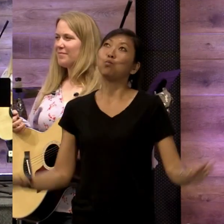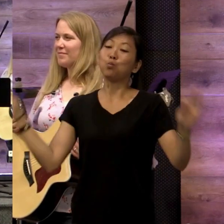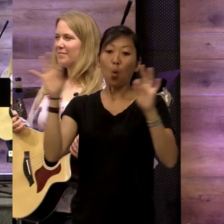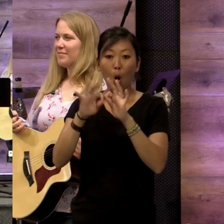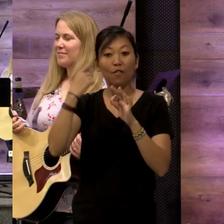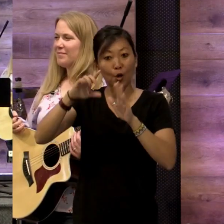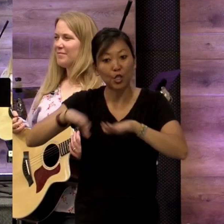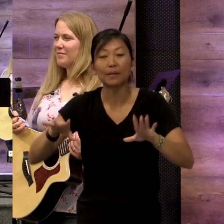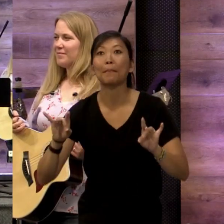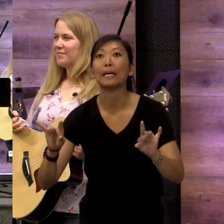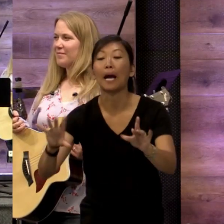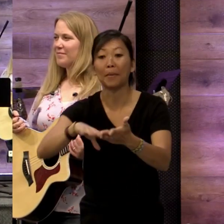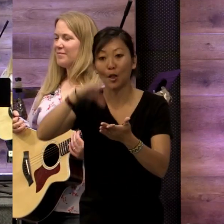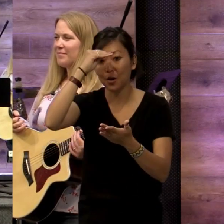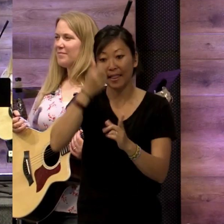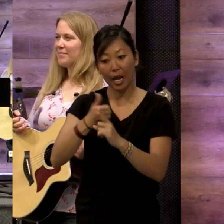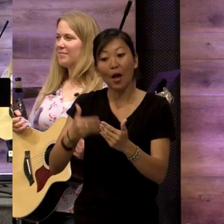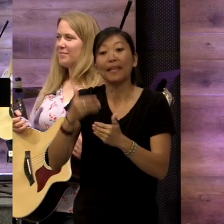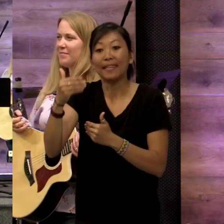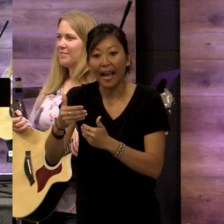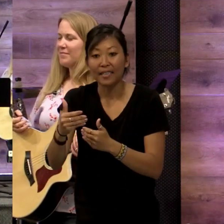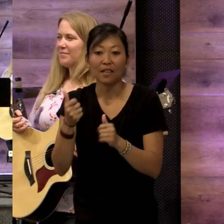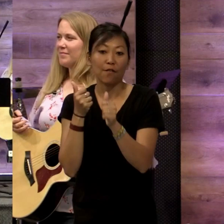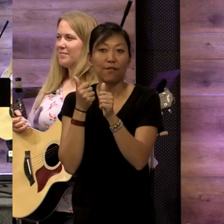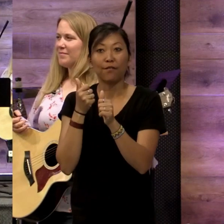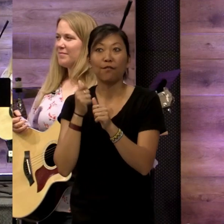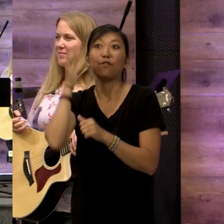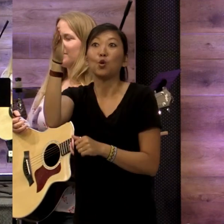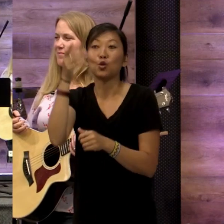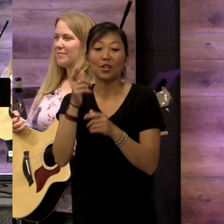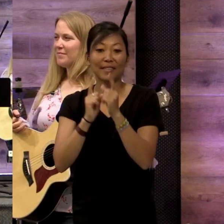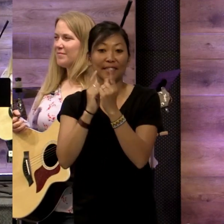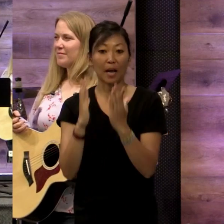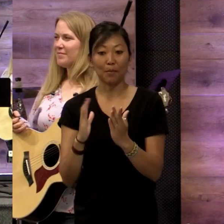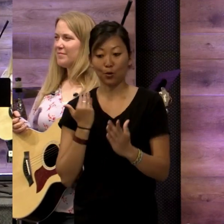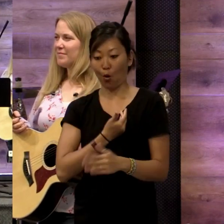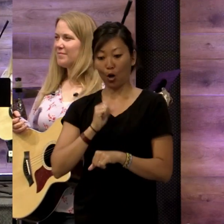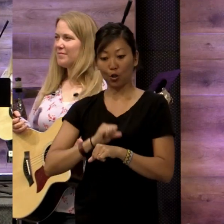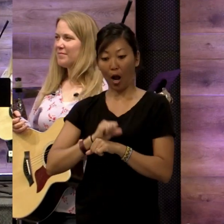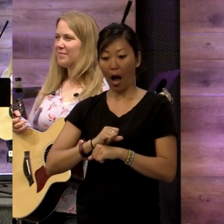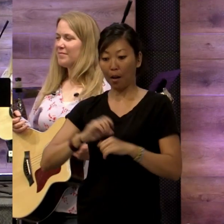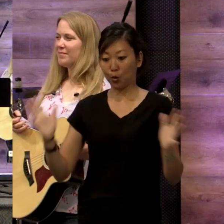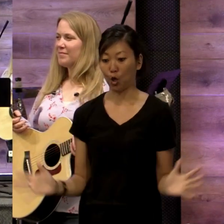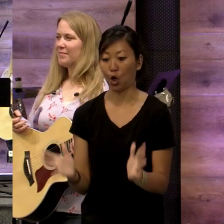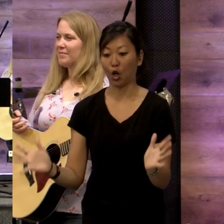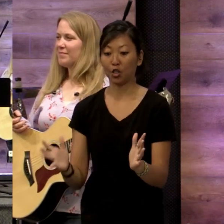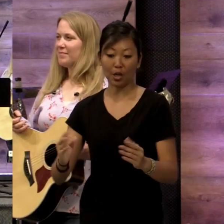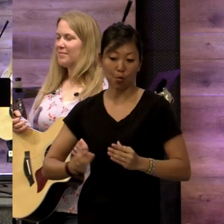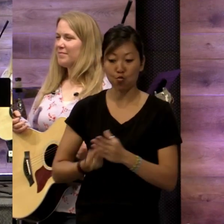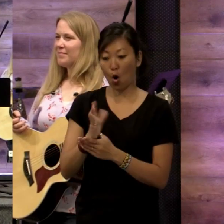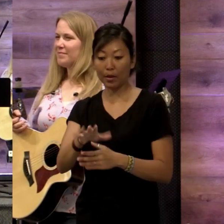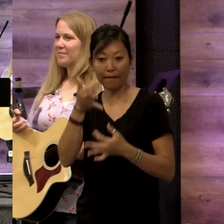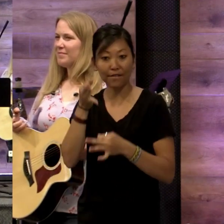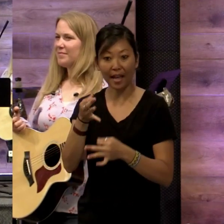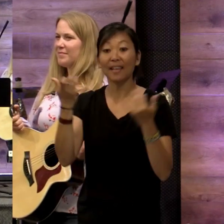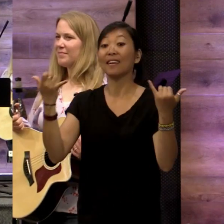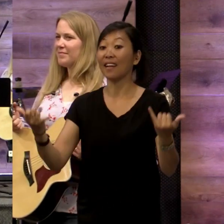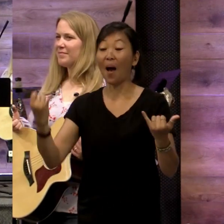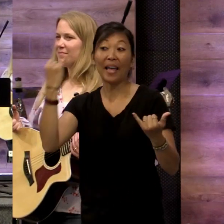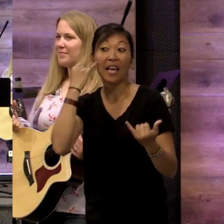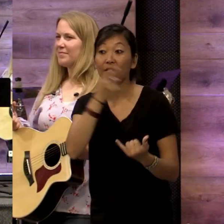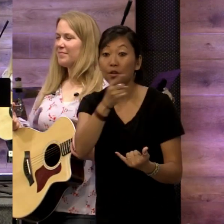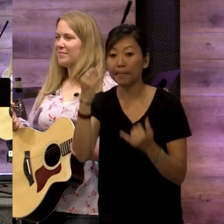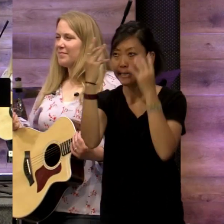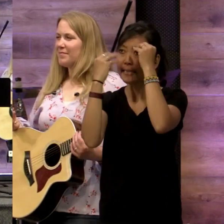so important, and they are in the next generation of future disciples, so it's our job to encourage them in their walk to faith. So that brings me